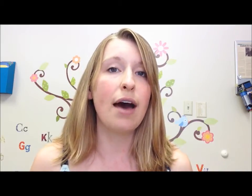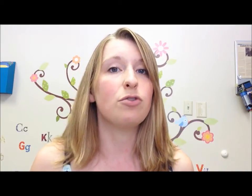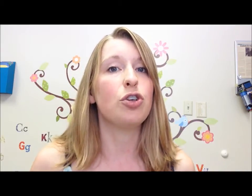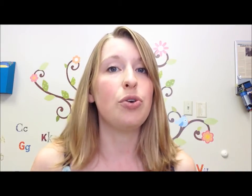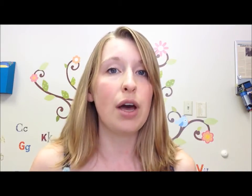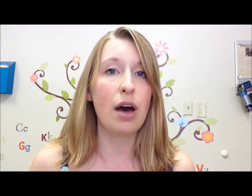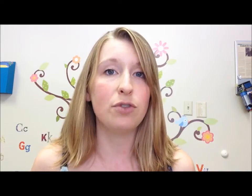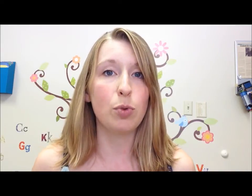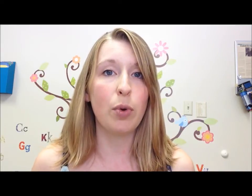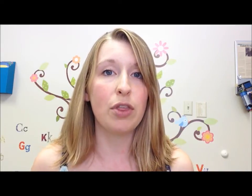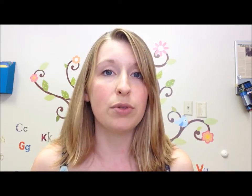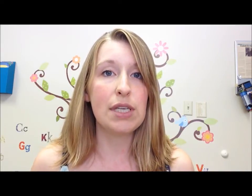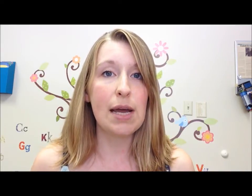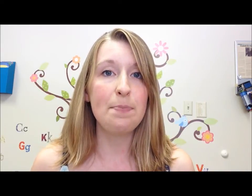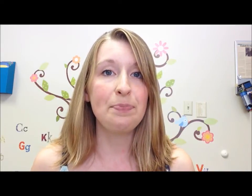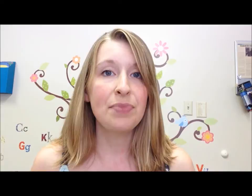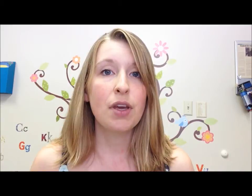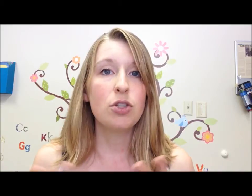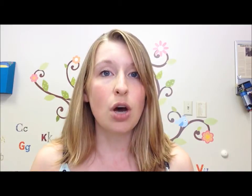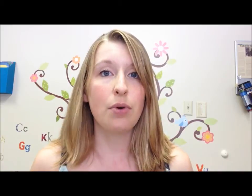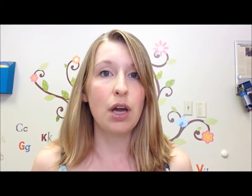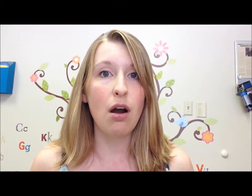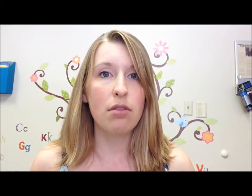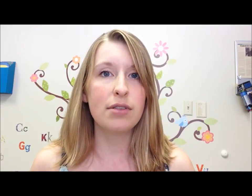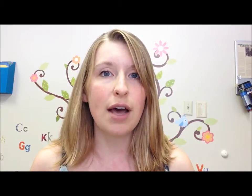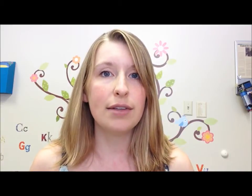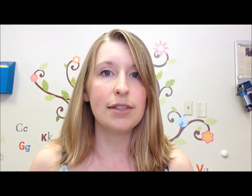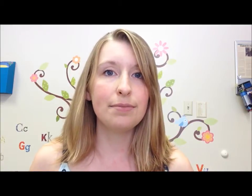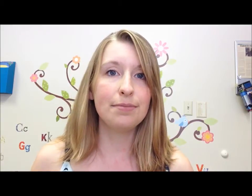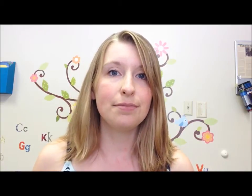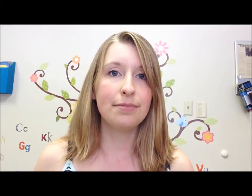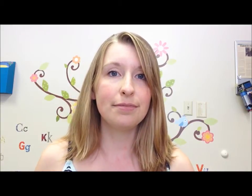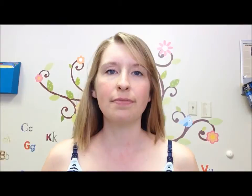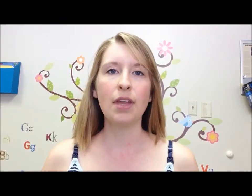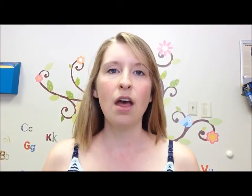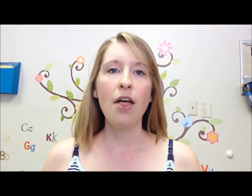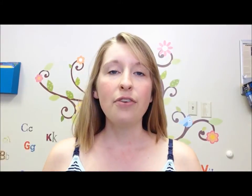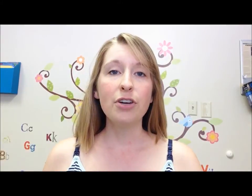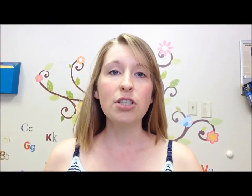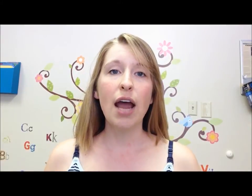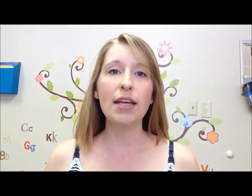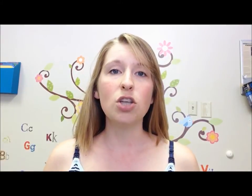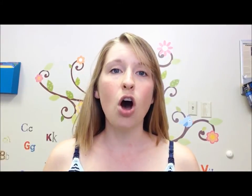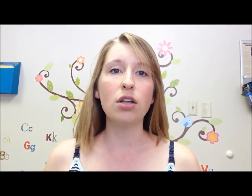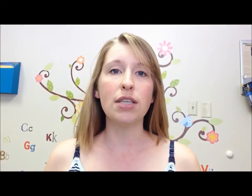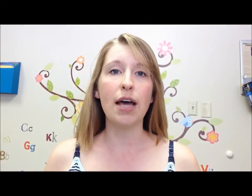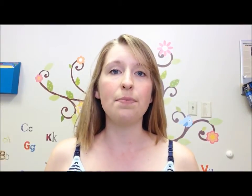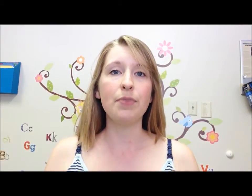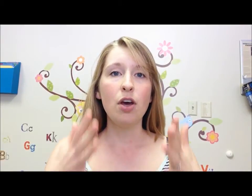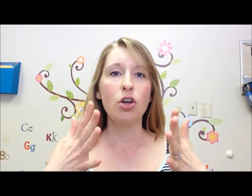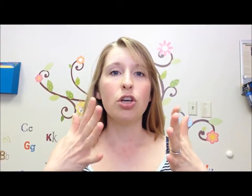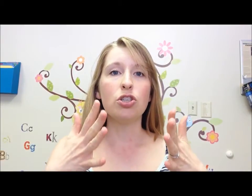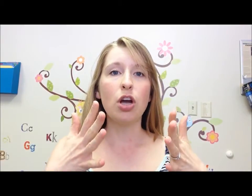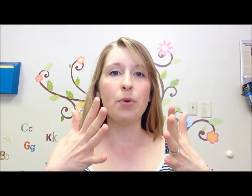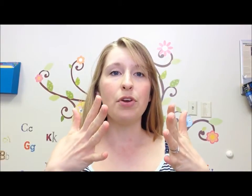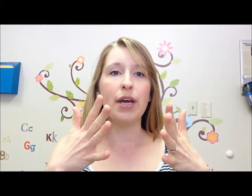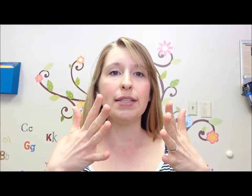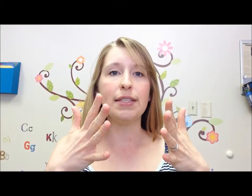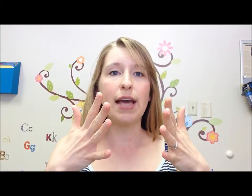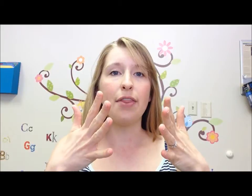you get comfortable with those 10. So here are the signs. The first sign is all done. You're going to start with your hands together